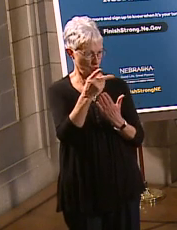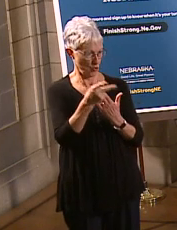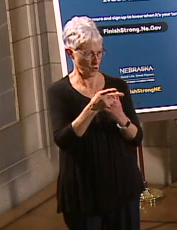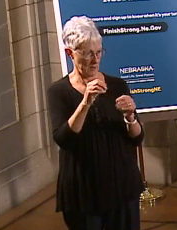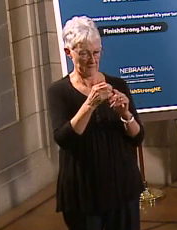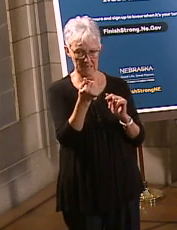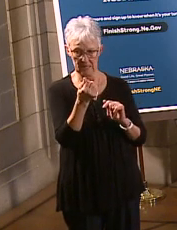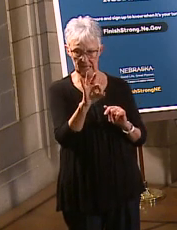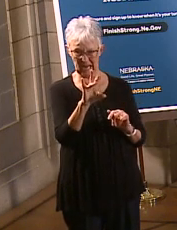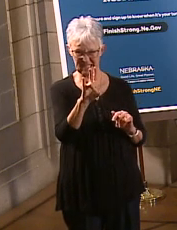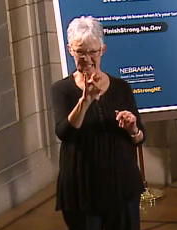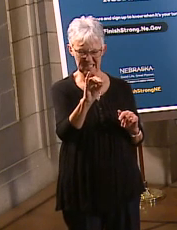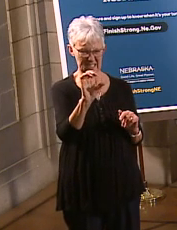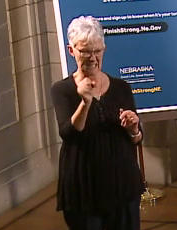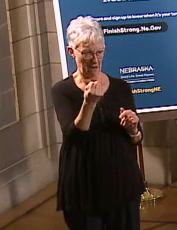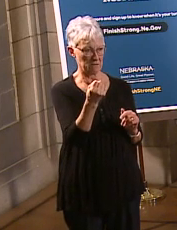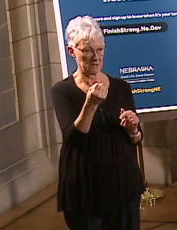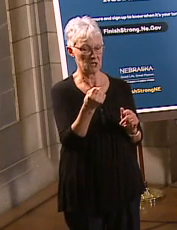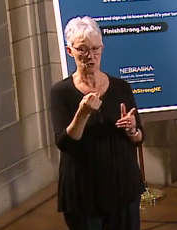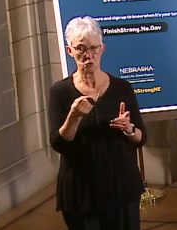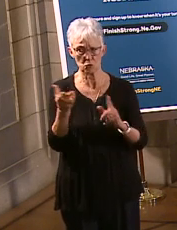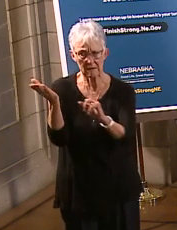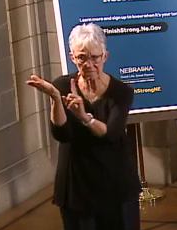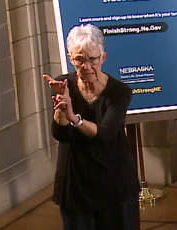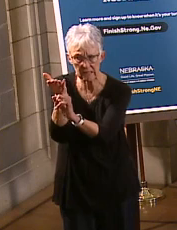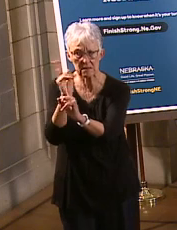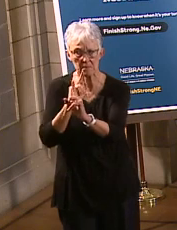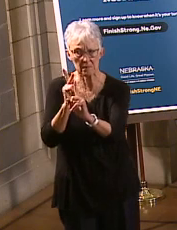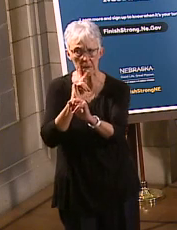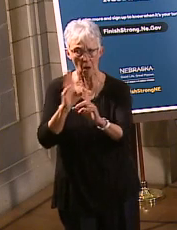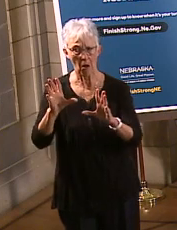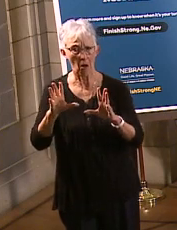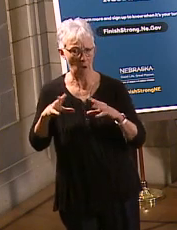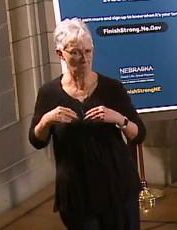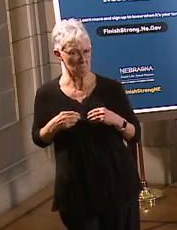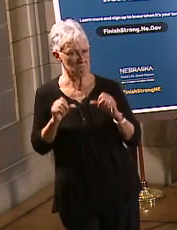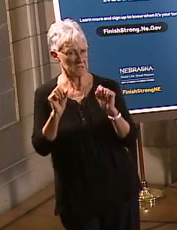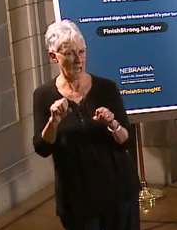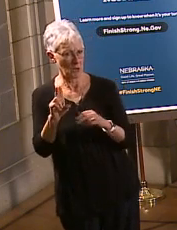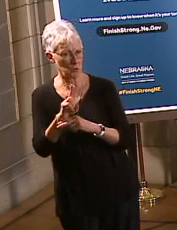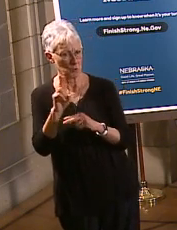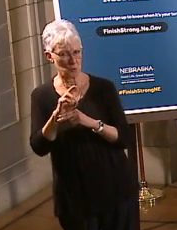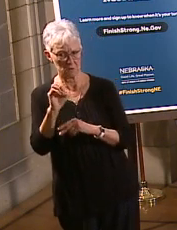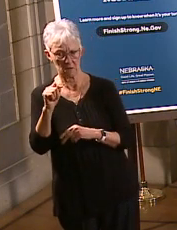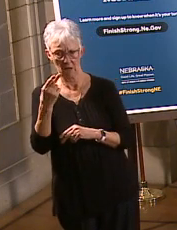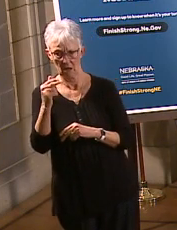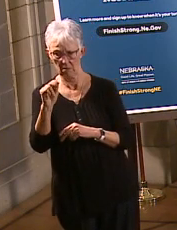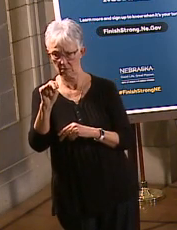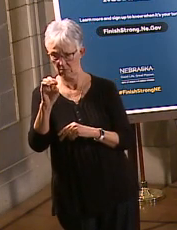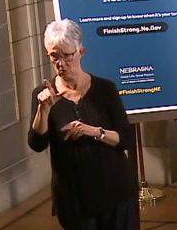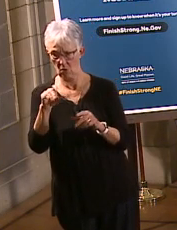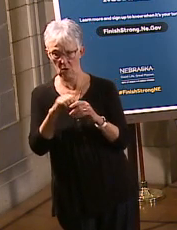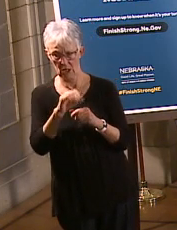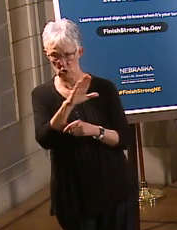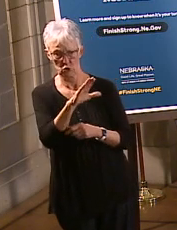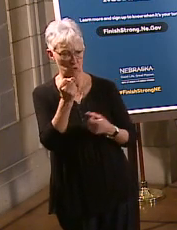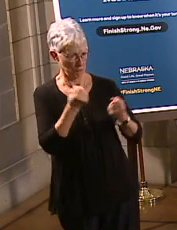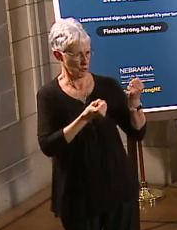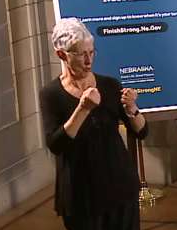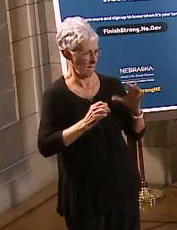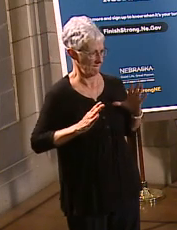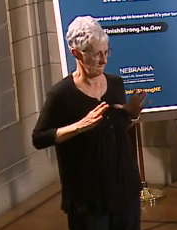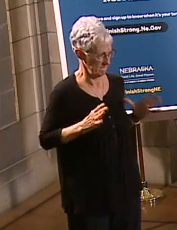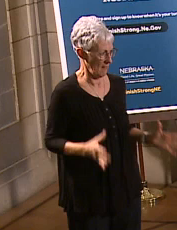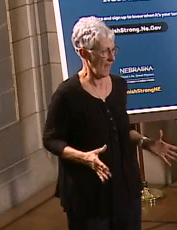people comfortable with the idea that you can use ethanol in your vehicles. It's a similar thing for this. We worked with the EPA to start creating this base of data